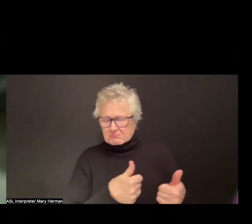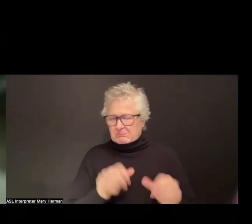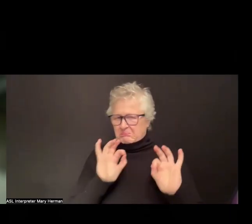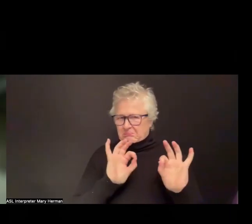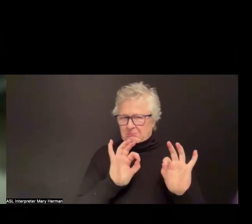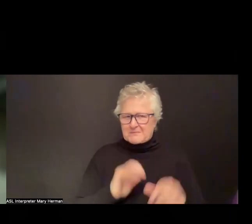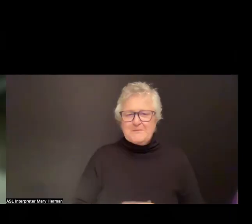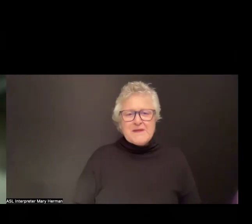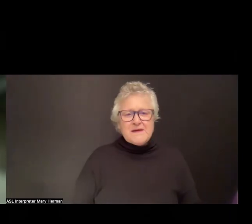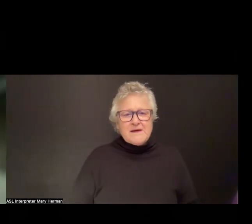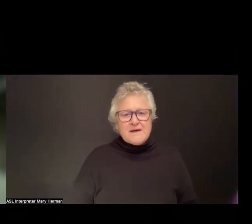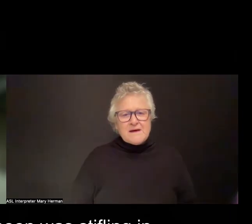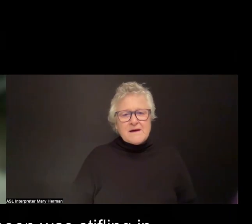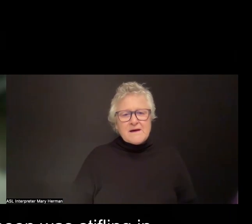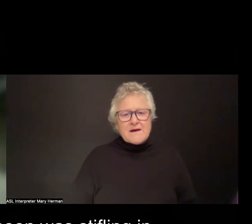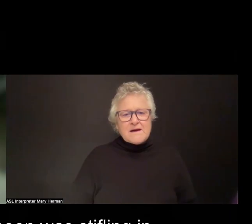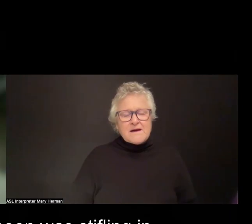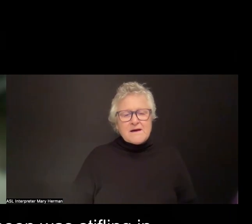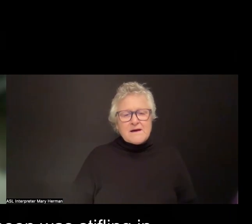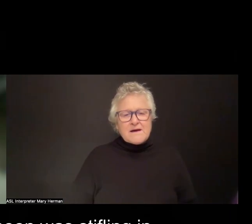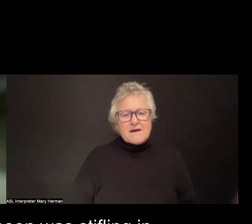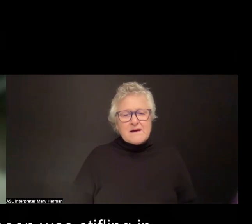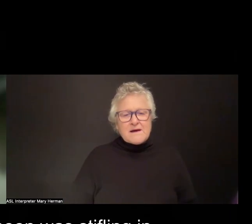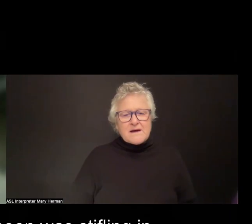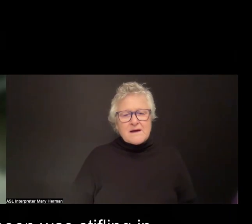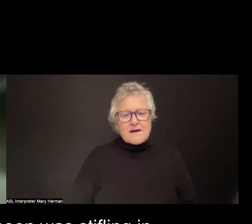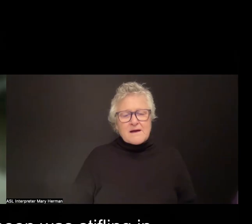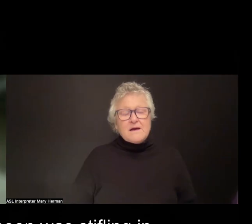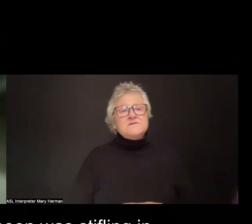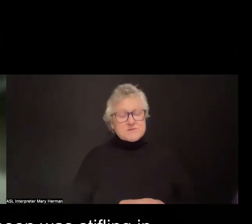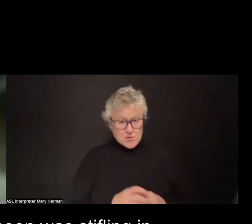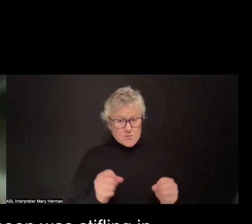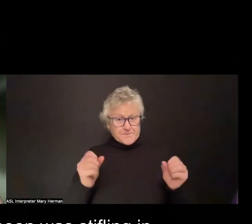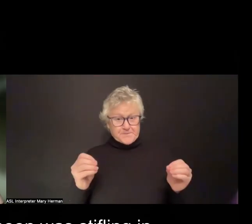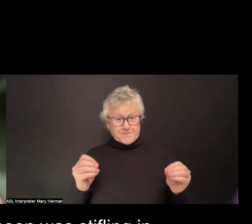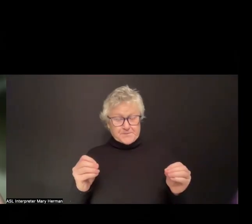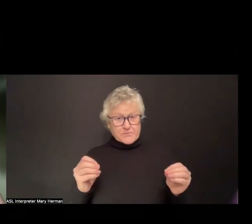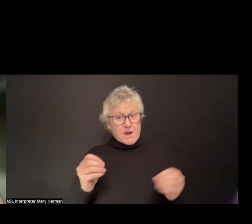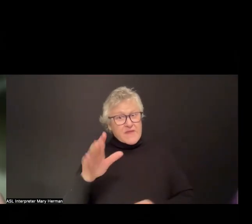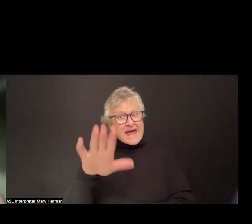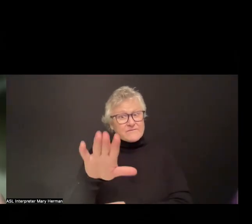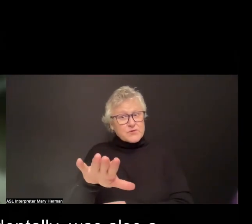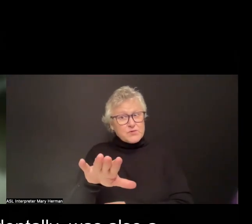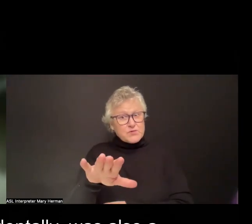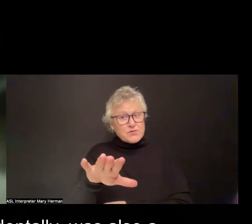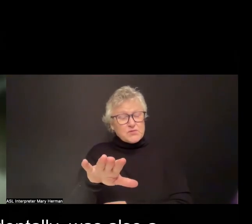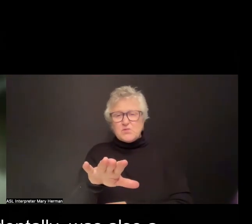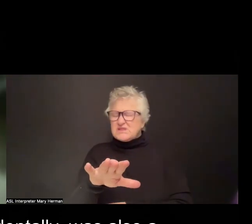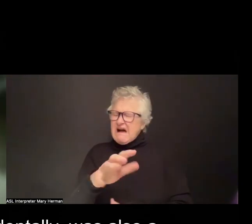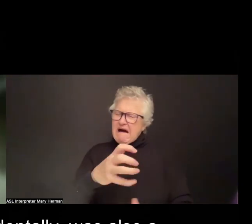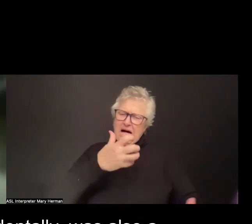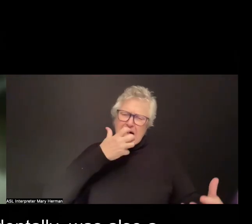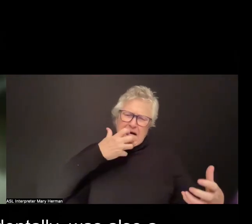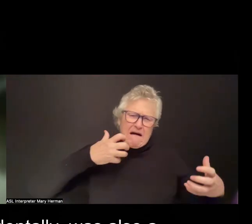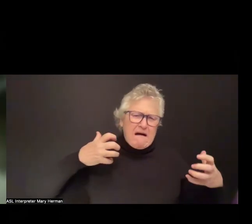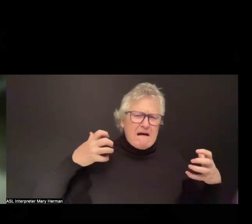can hear. Okay. And so the afternoon was stifling in Ship Tavern when I first heard the name of William Fly. Ship Tavern, incidentally, was